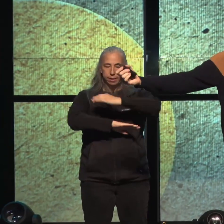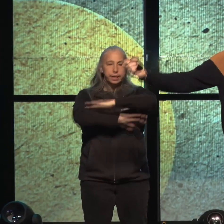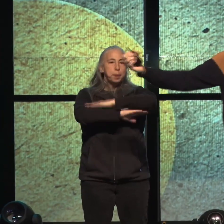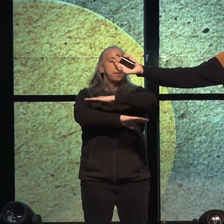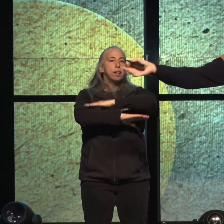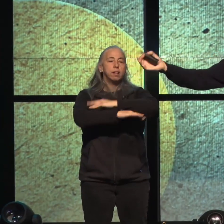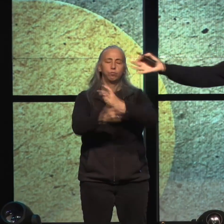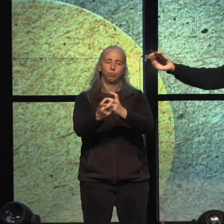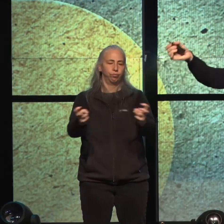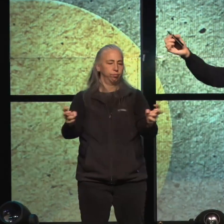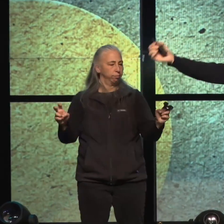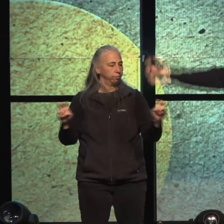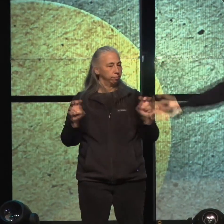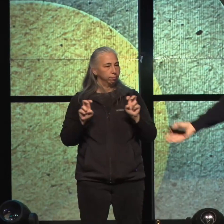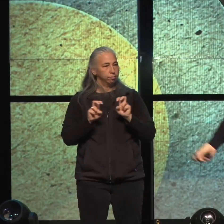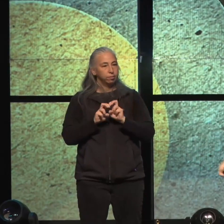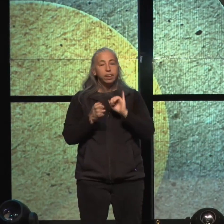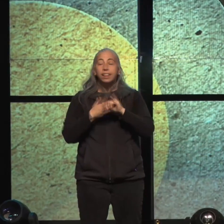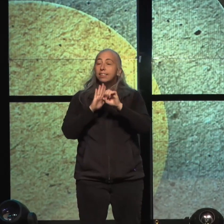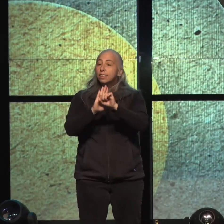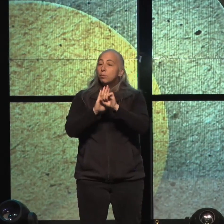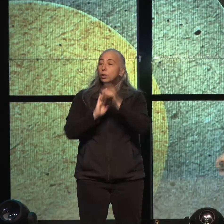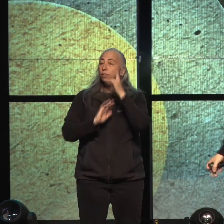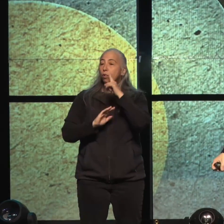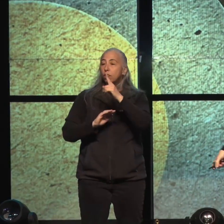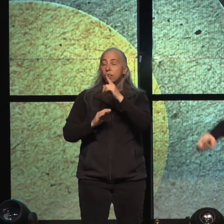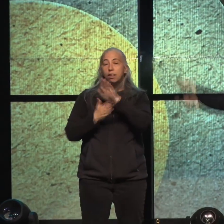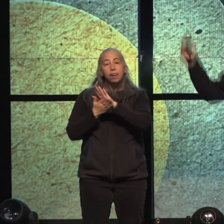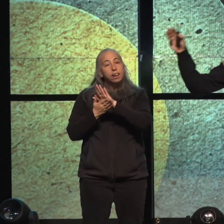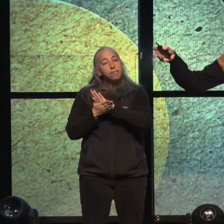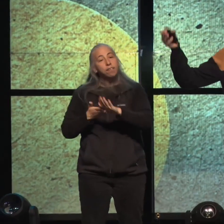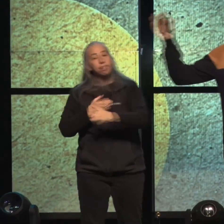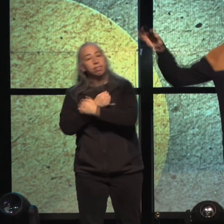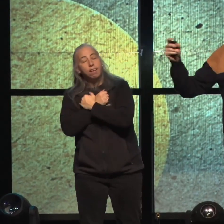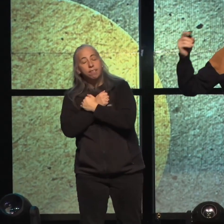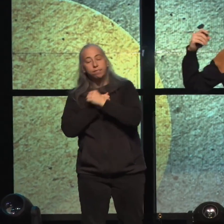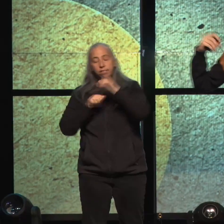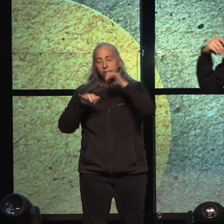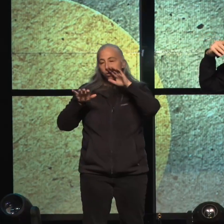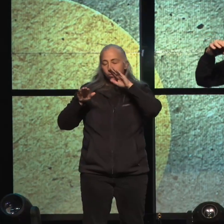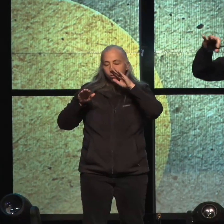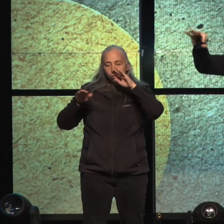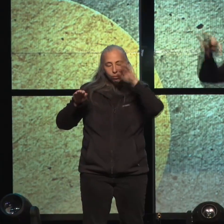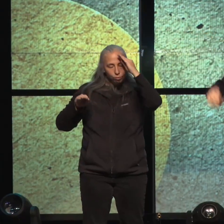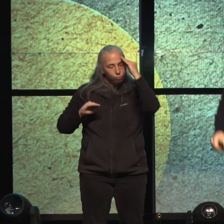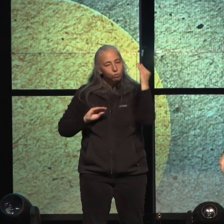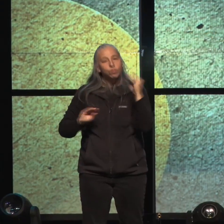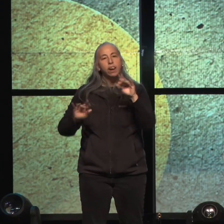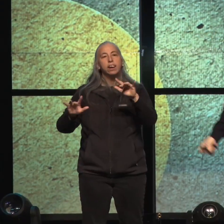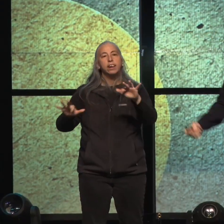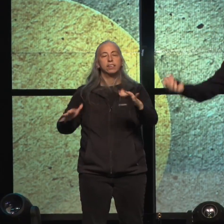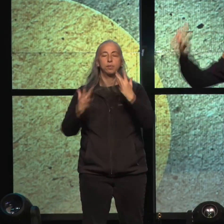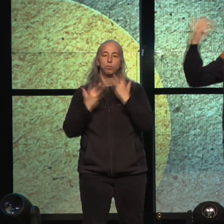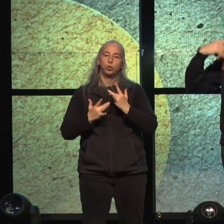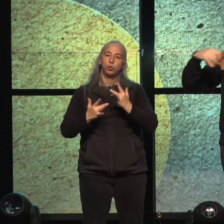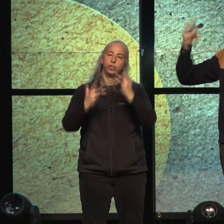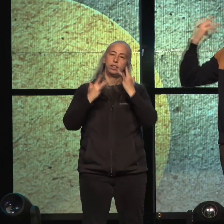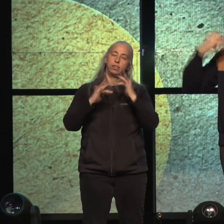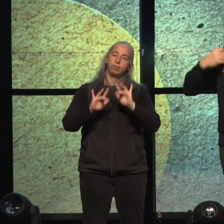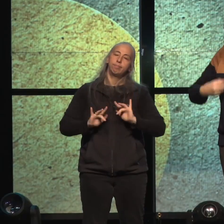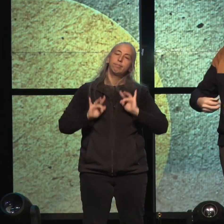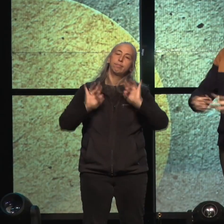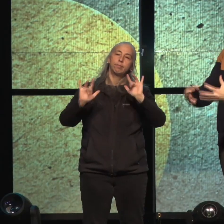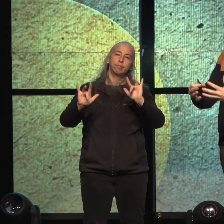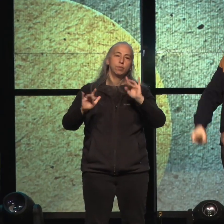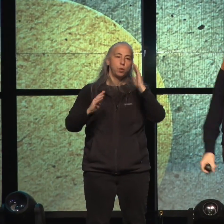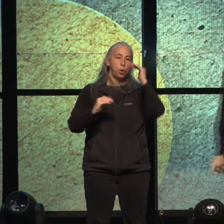love and grace and mercy and hope. And they remind us that it's love and forgiveness that empowers and heals the world. And so it fuels us,